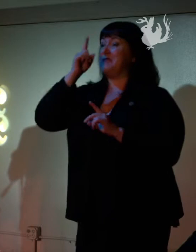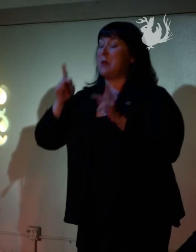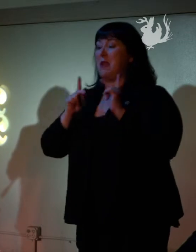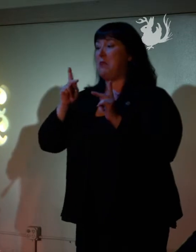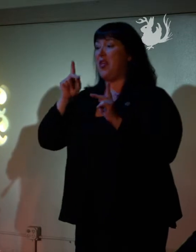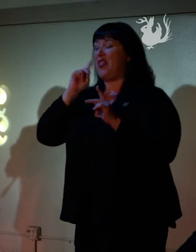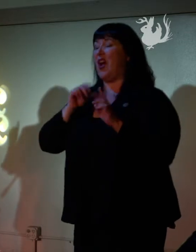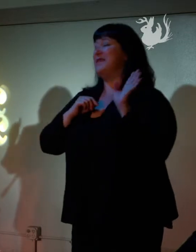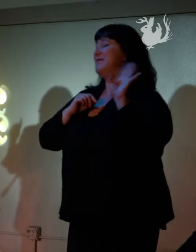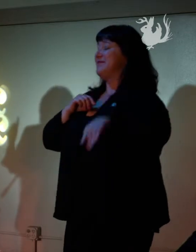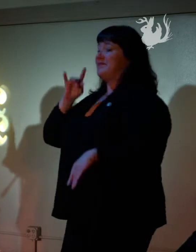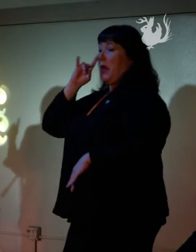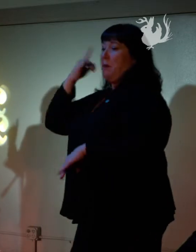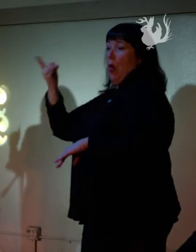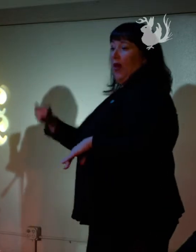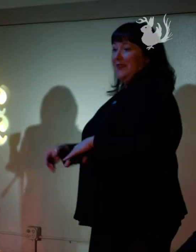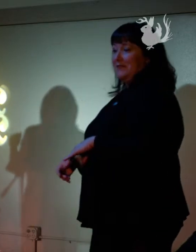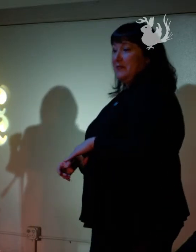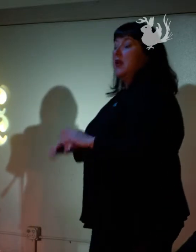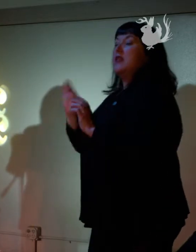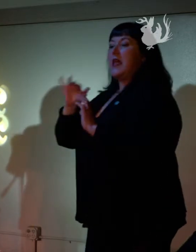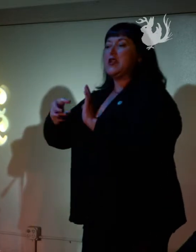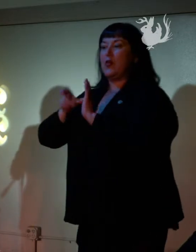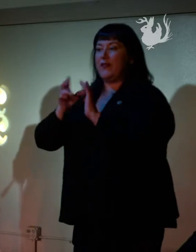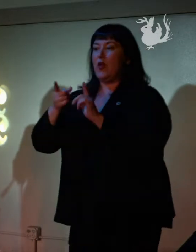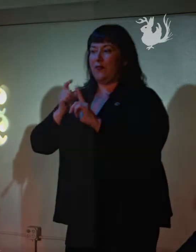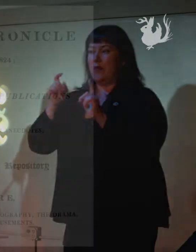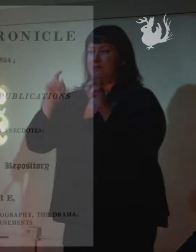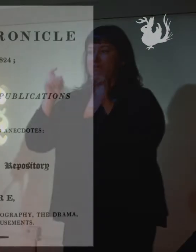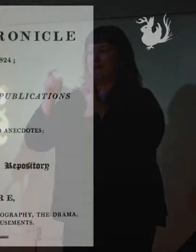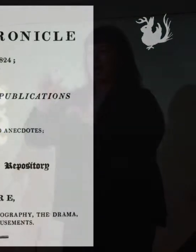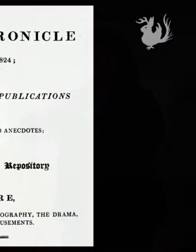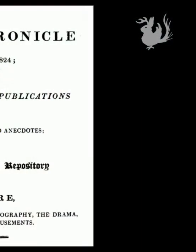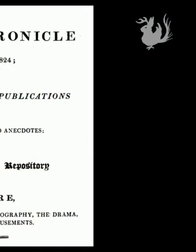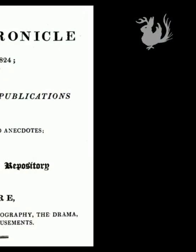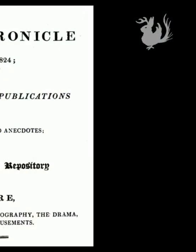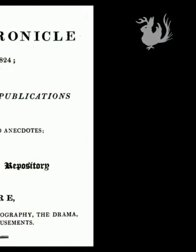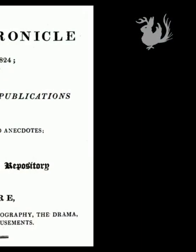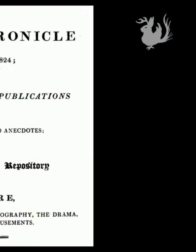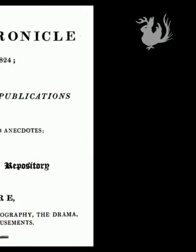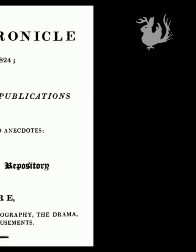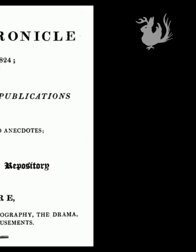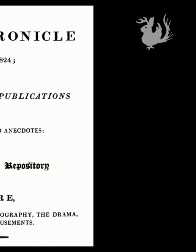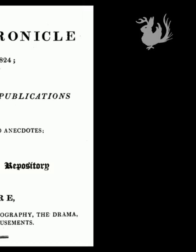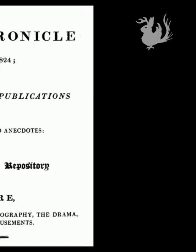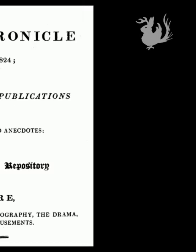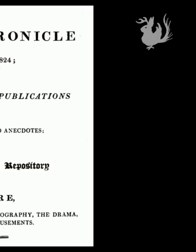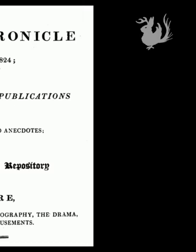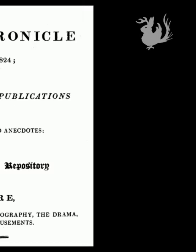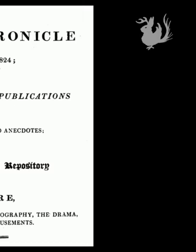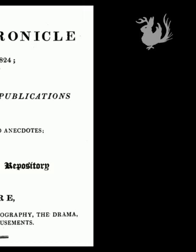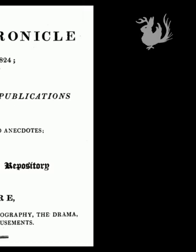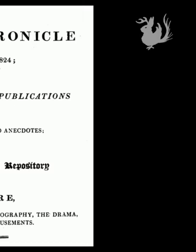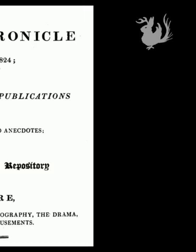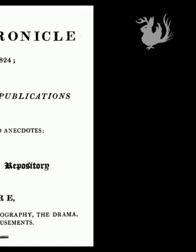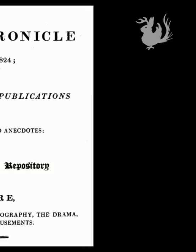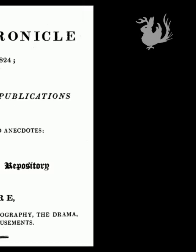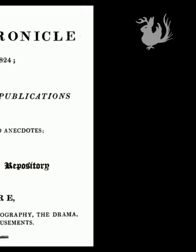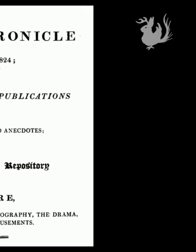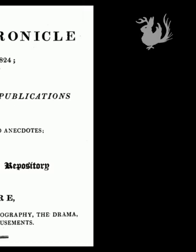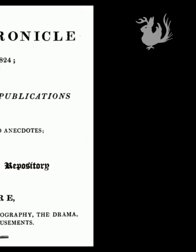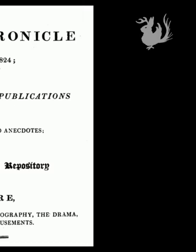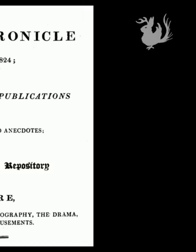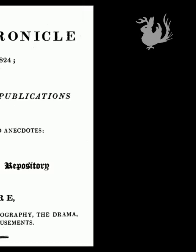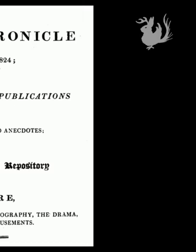interesting. This is from a review of that show. I quote, Mr. Bullock has been to Mexico, and we regret to find to very little